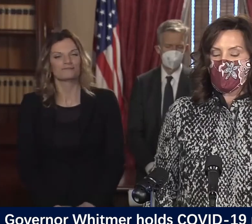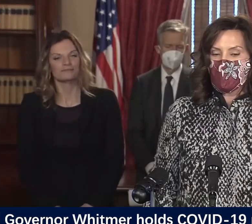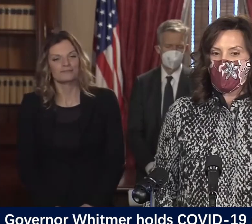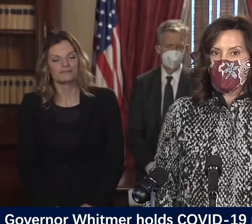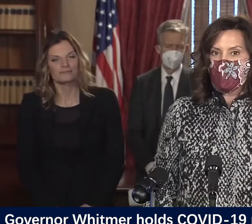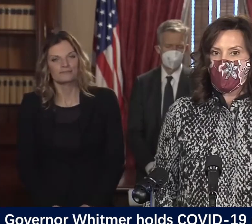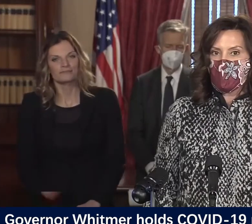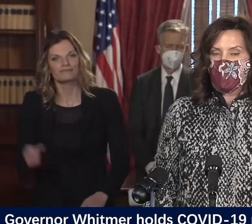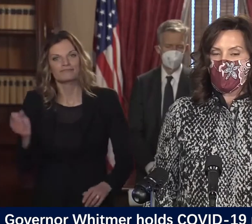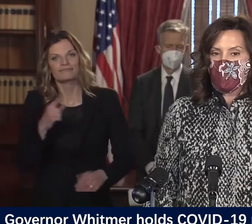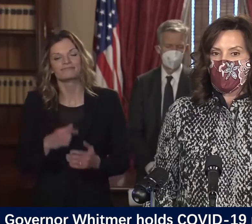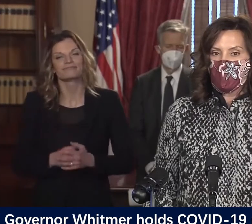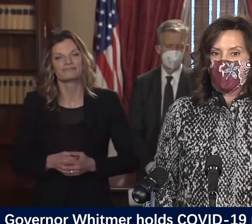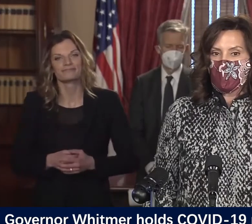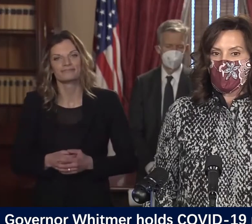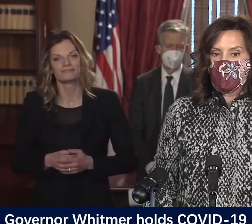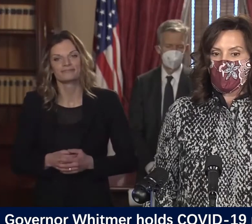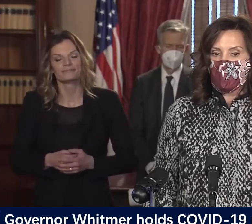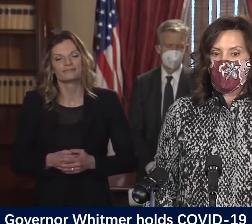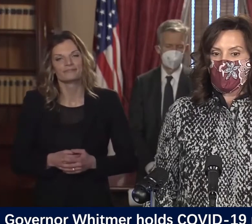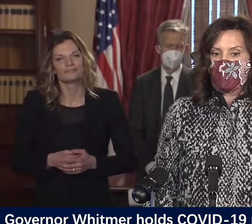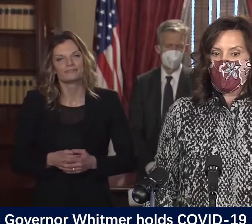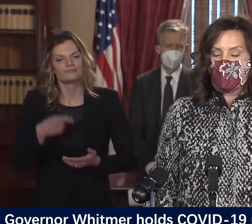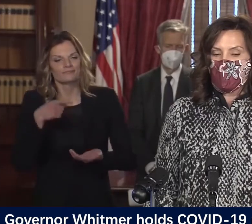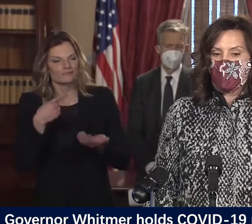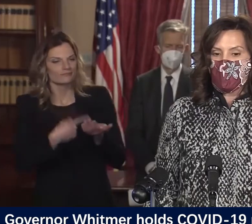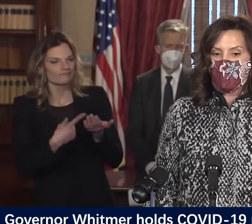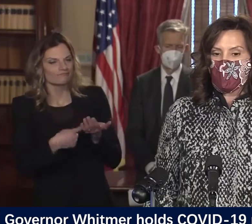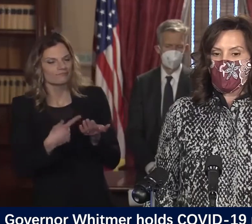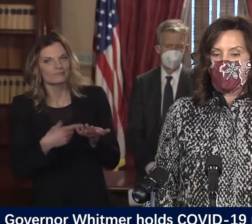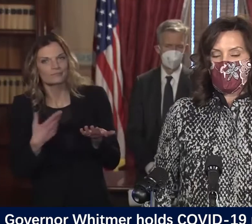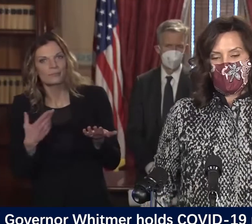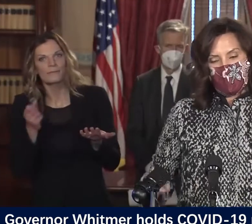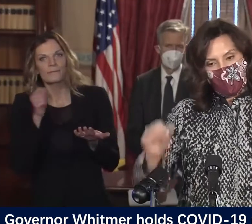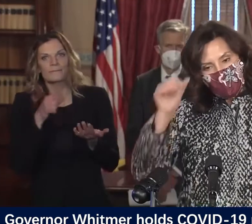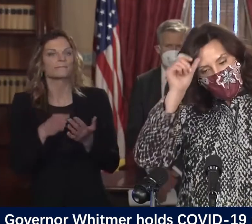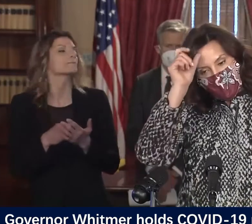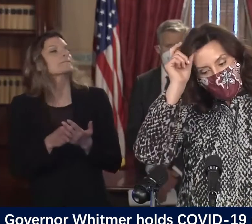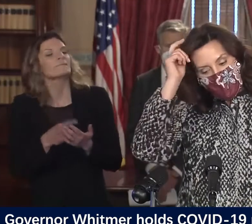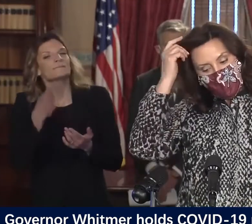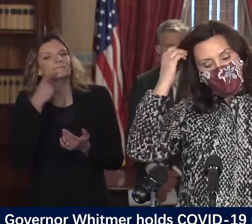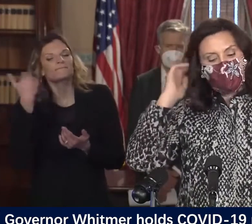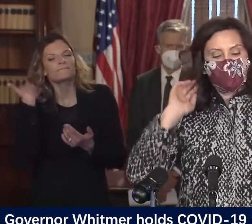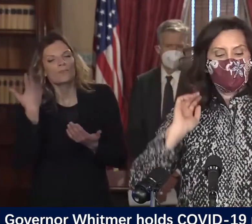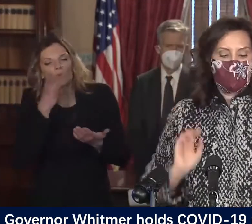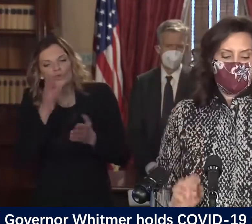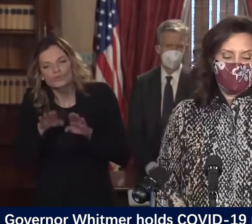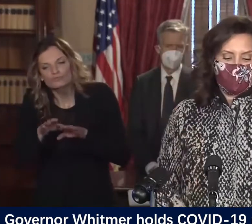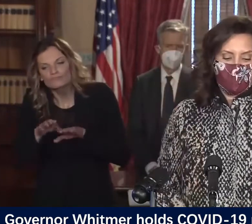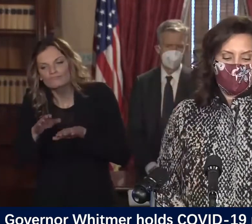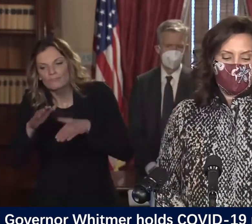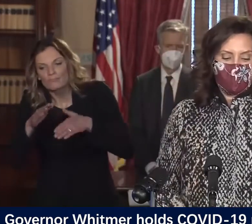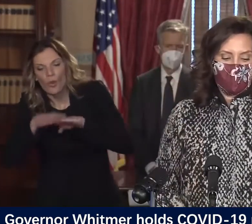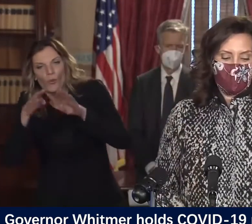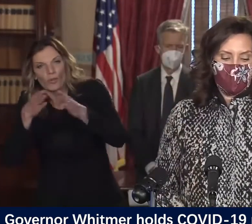Hi, Governor. You spoke about gradually reopening some of these industries when the restrictions